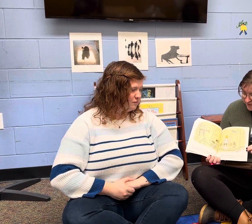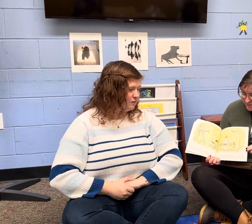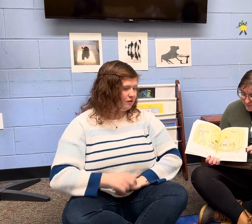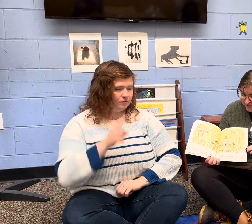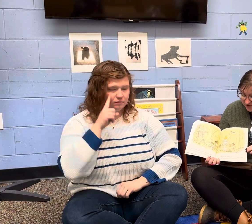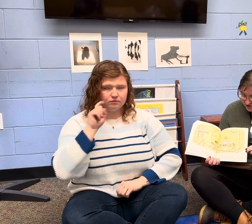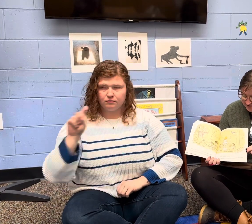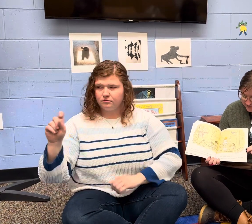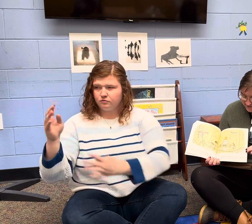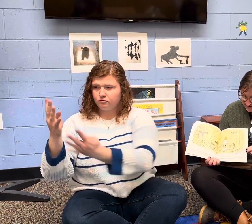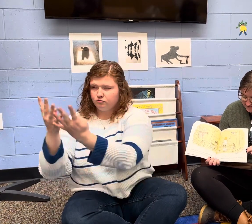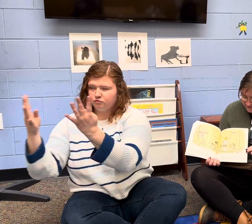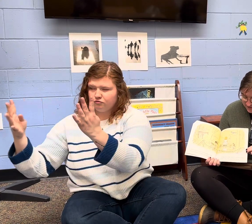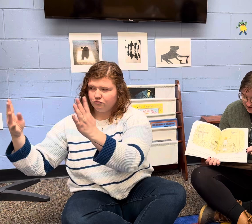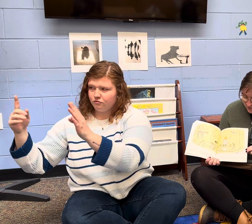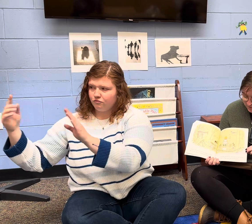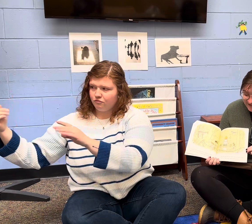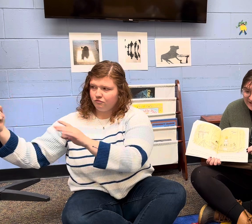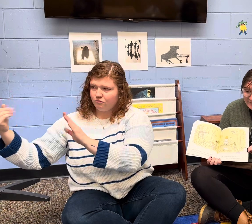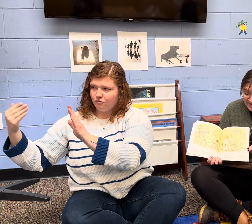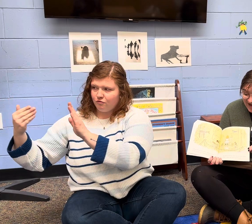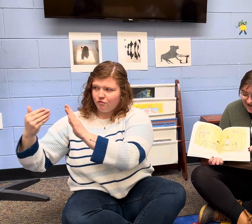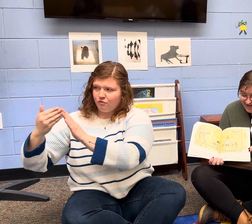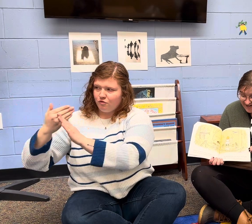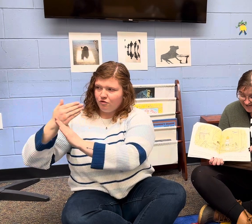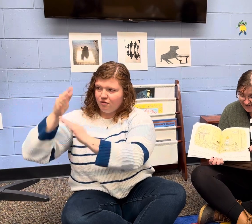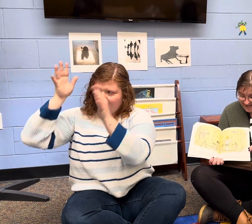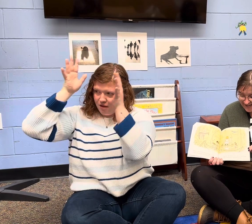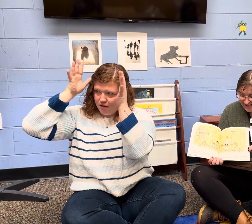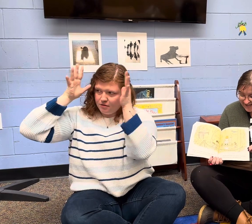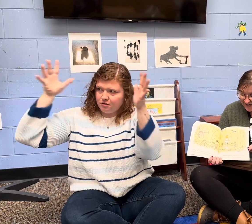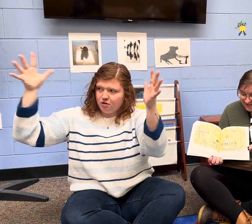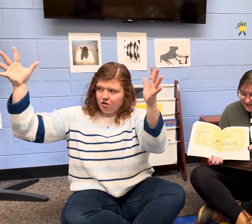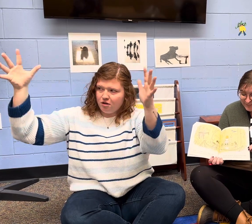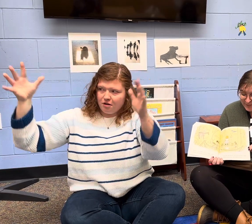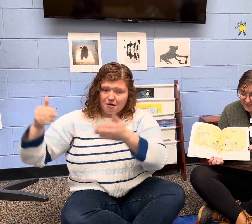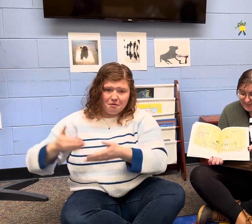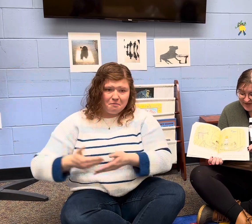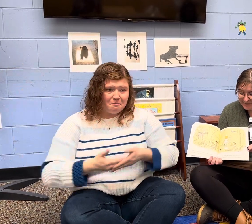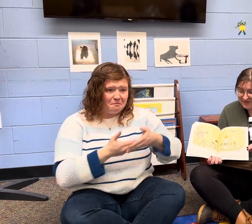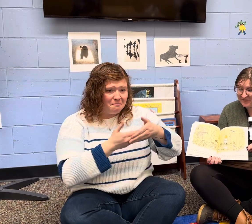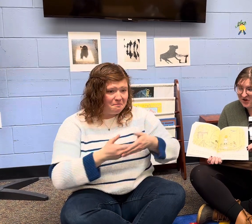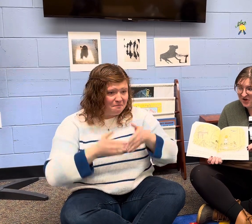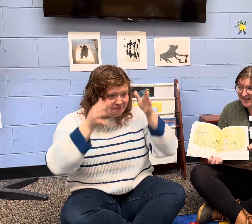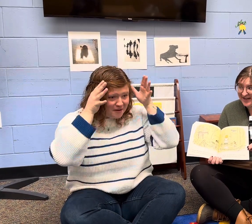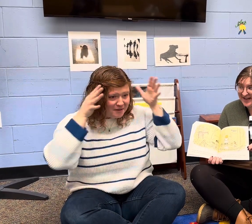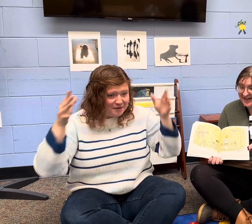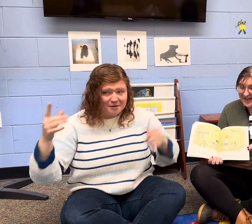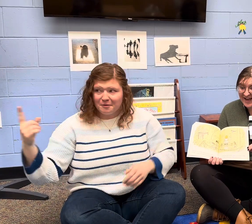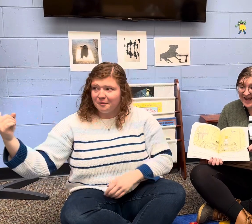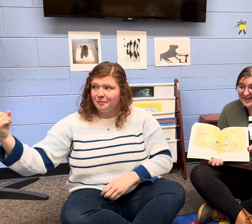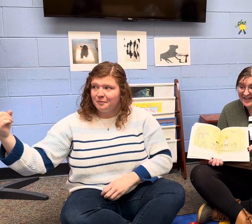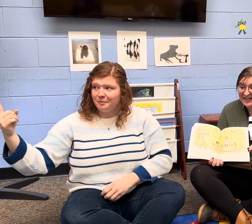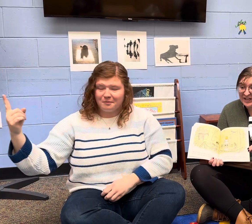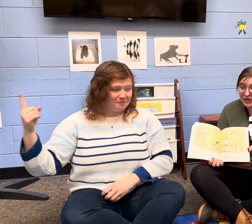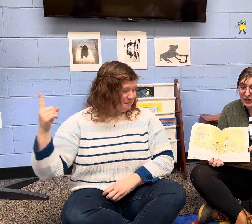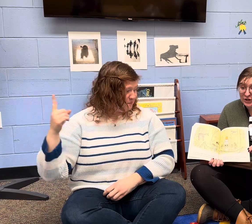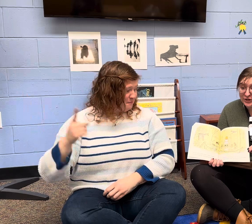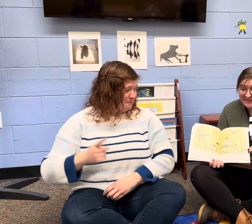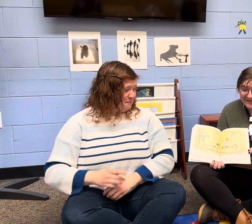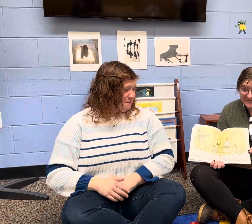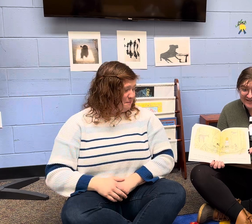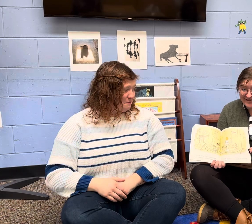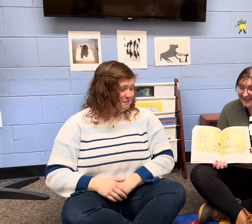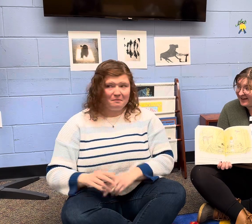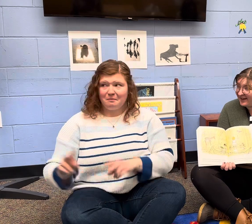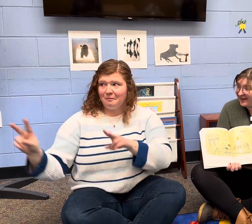out from the bushes where he had been hiding came a baby fawn, and he